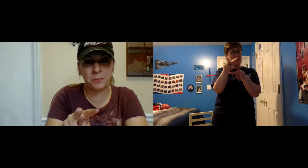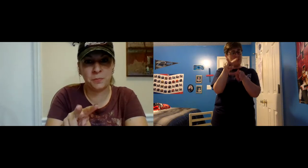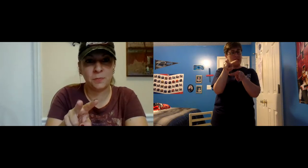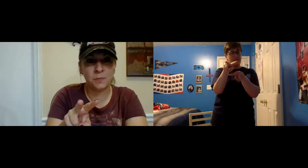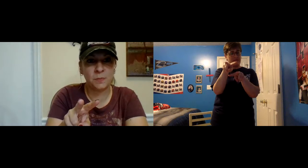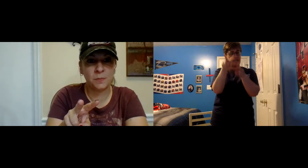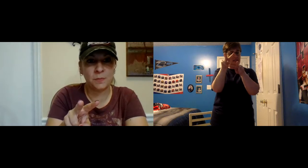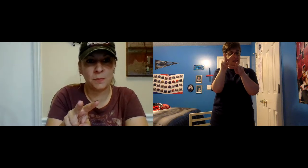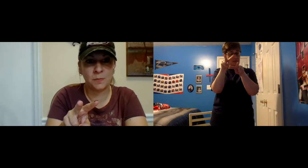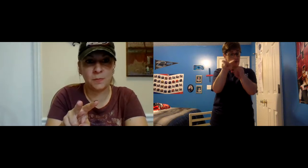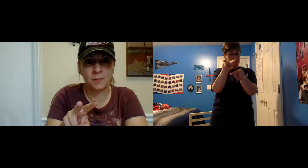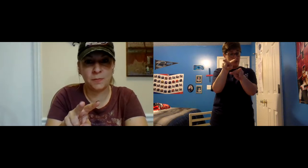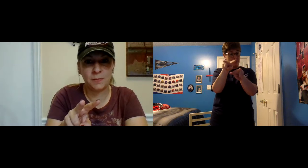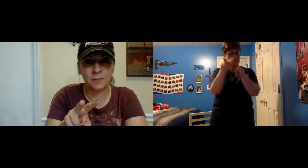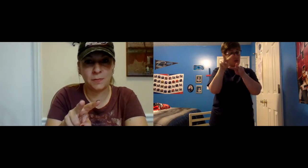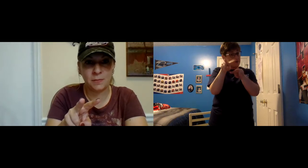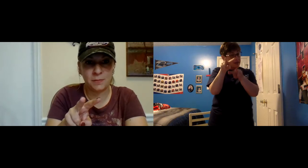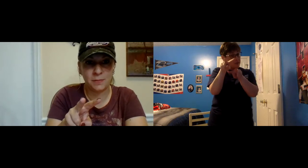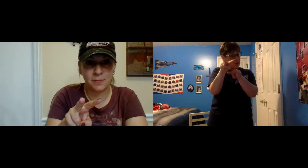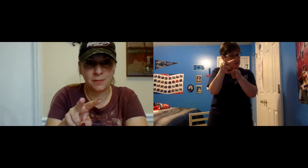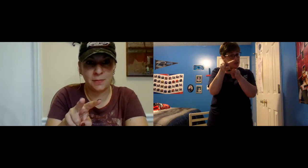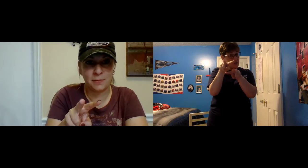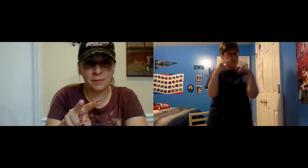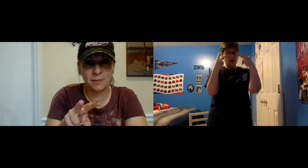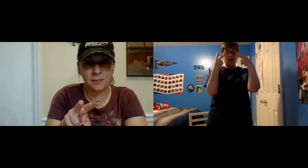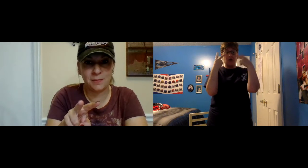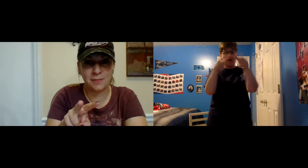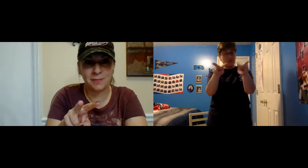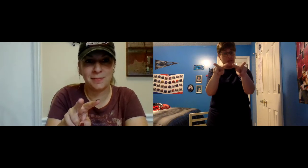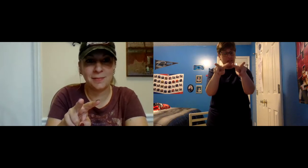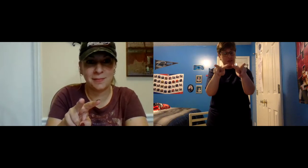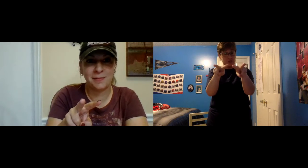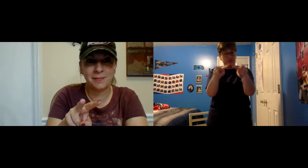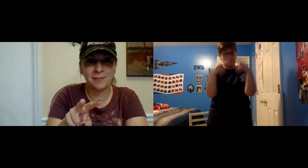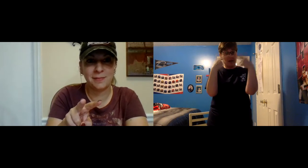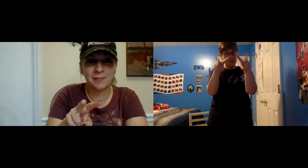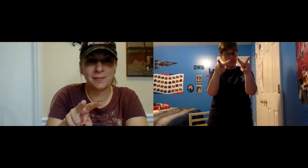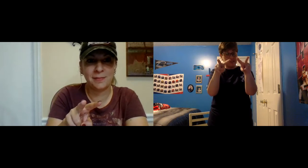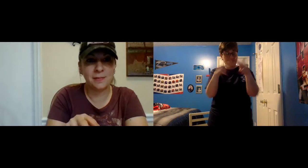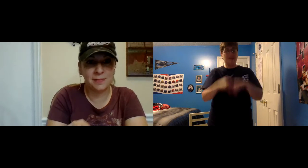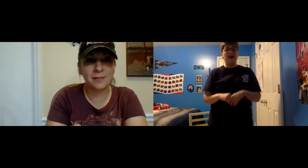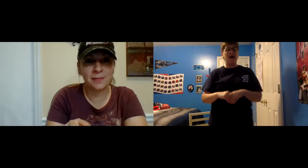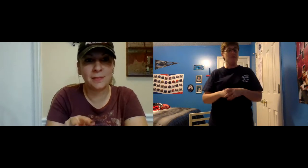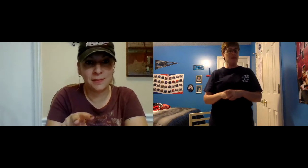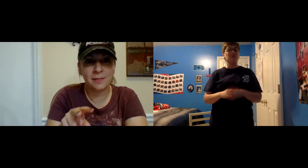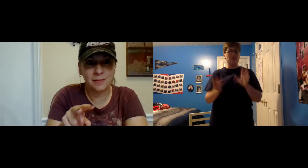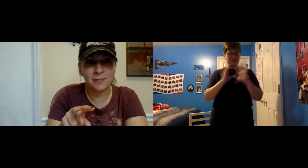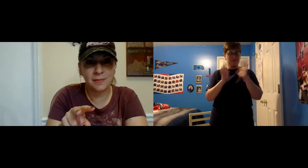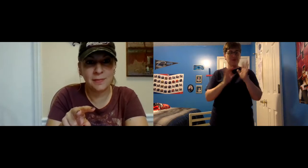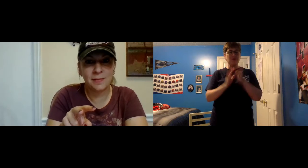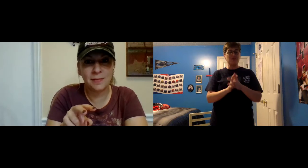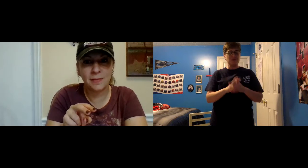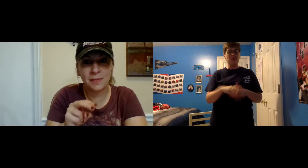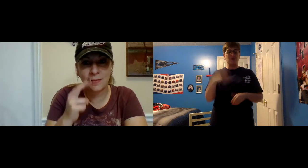And you can really emphasize it and put, 2 up, like I'm watching you or I'm looking at you. I'm looking. Either